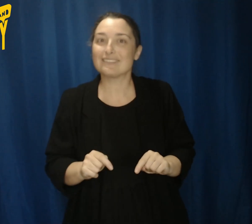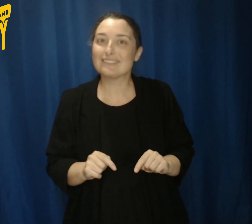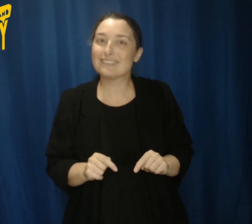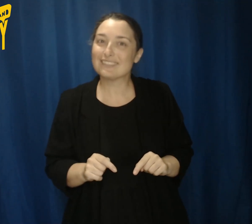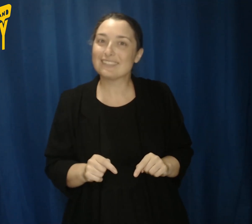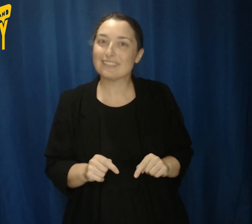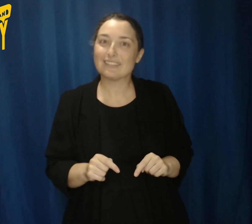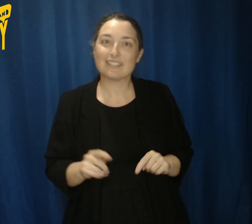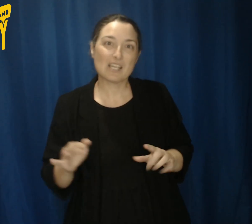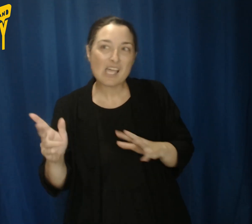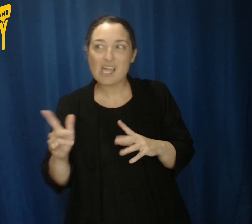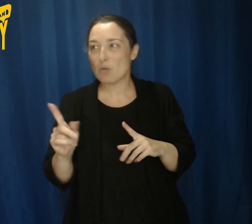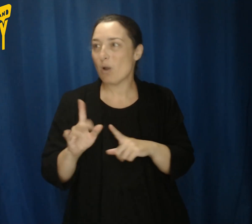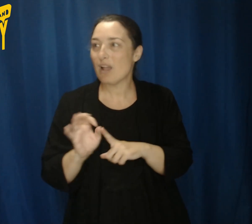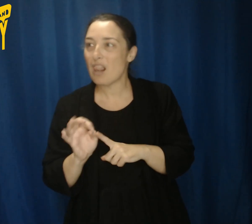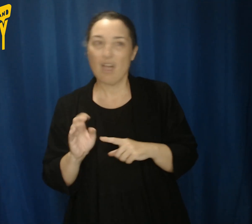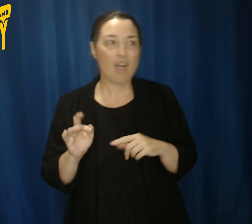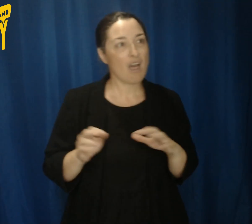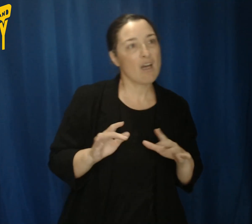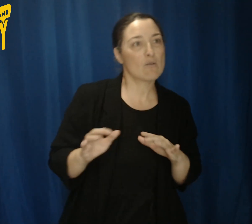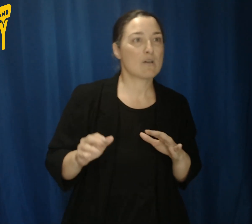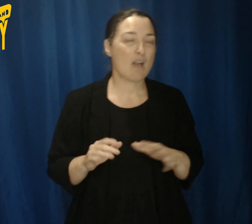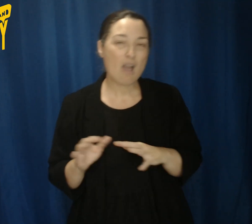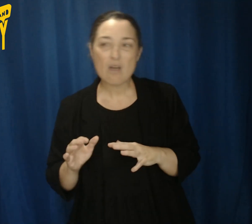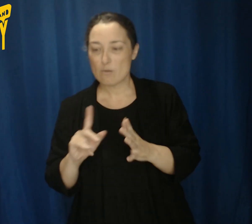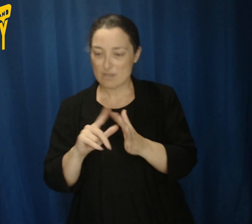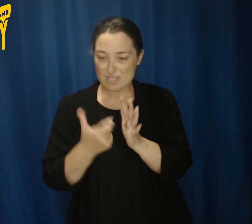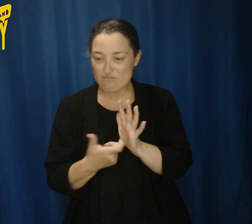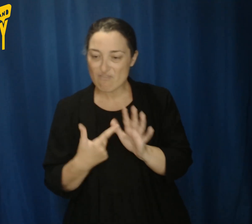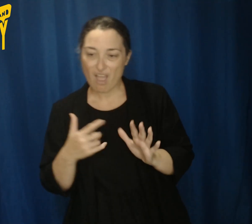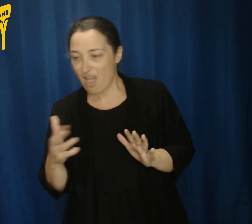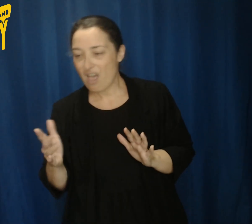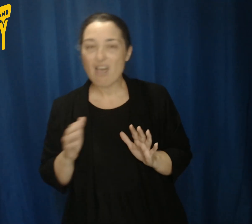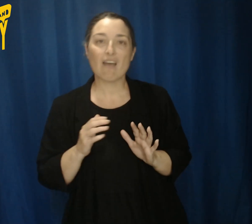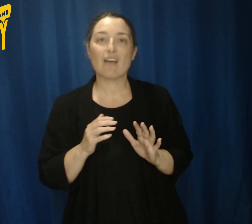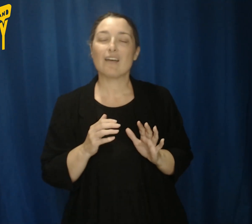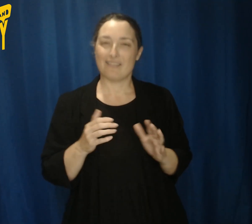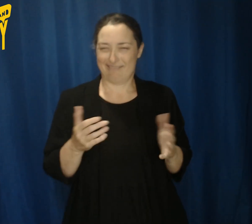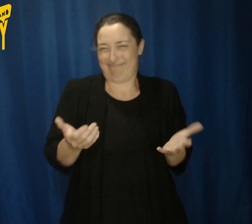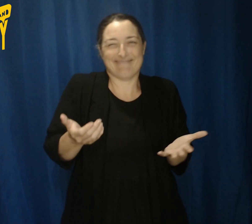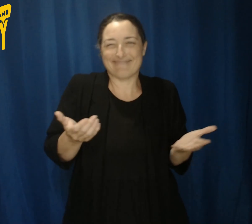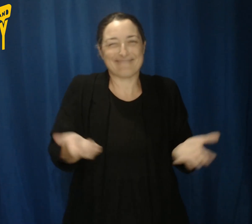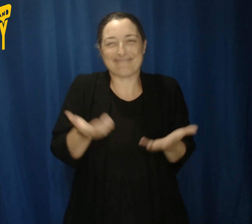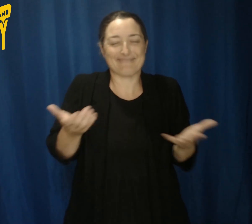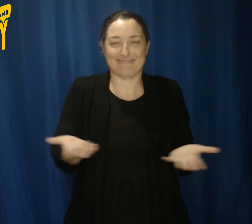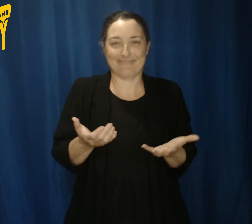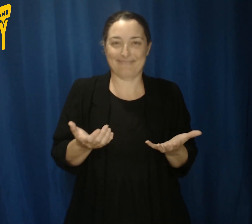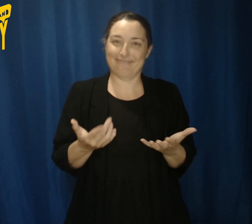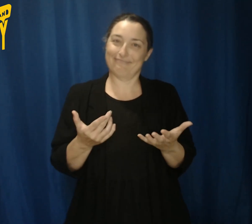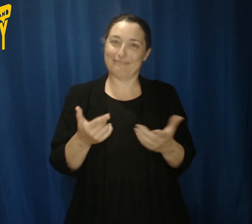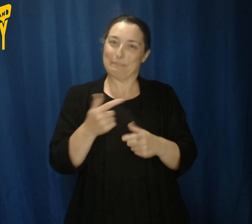colours. What's the era and all this? Because you just kind of build this picture.